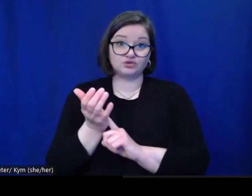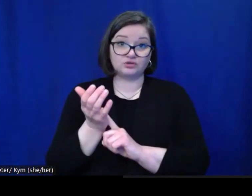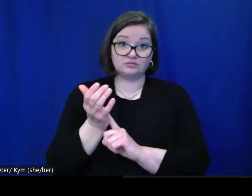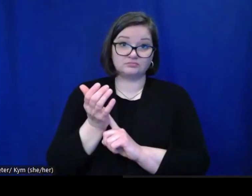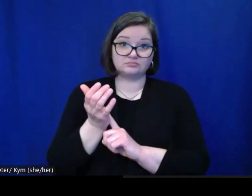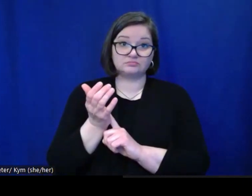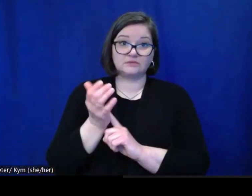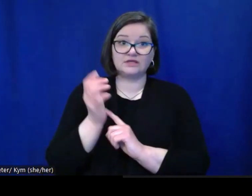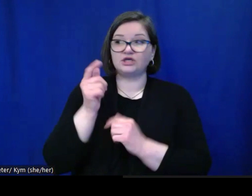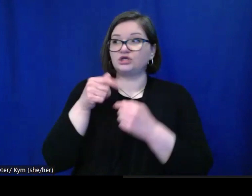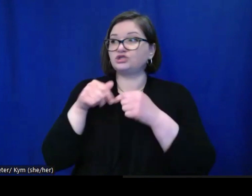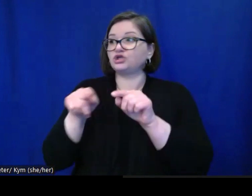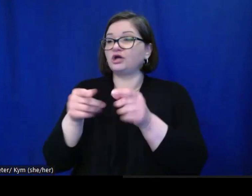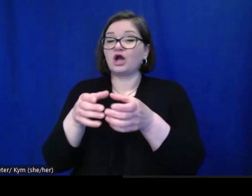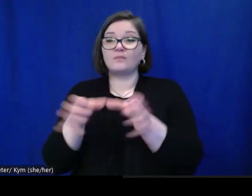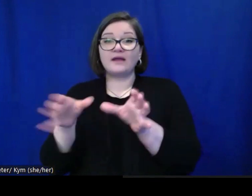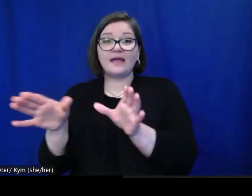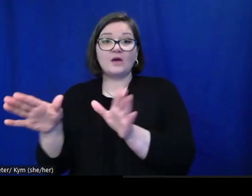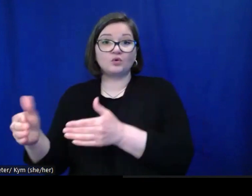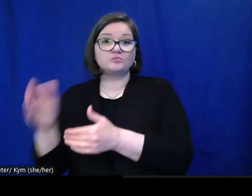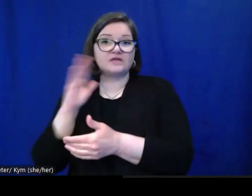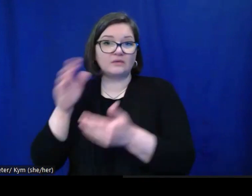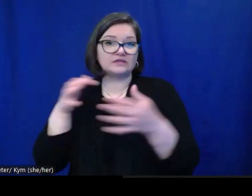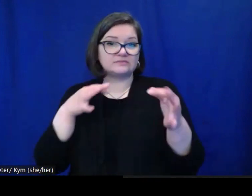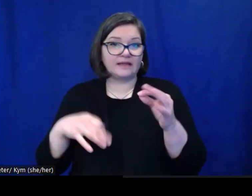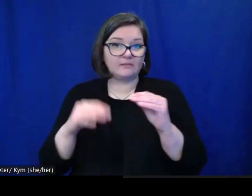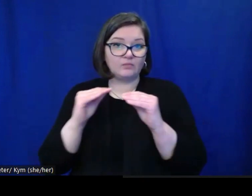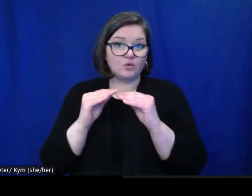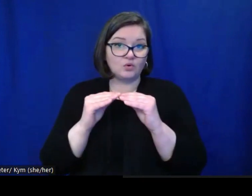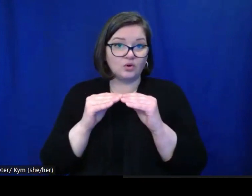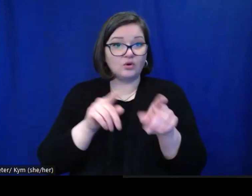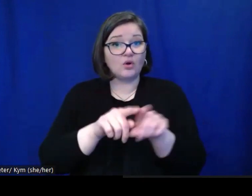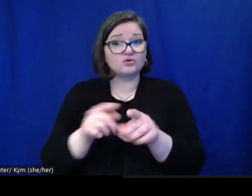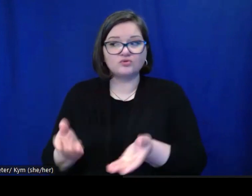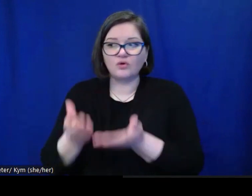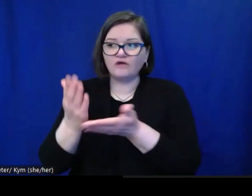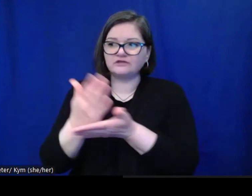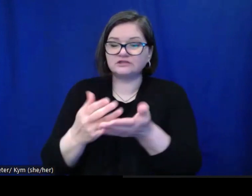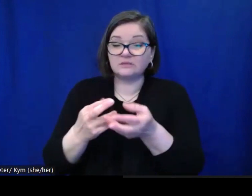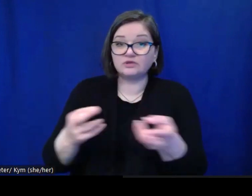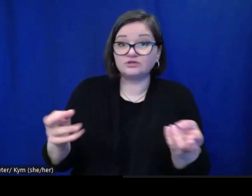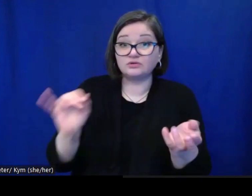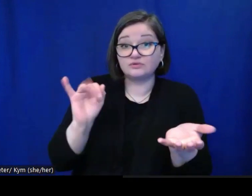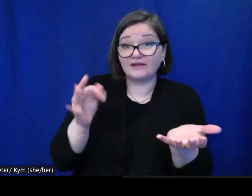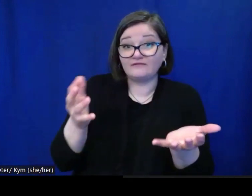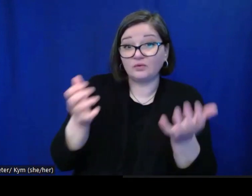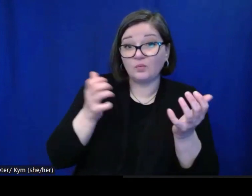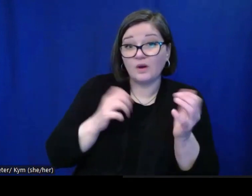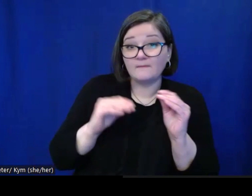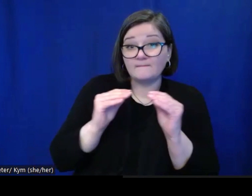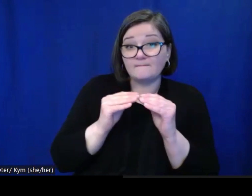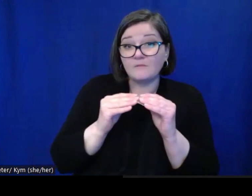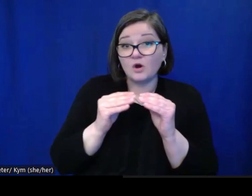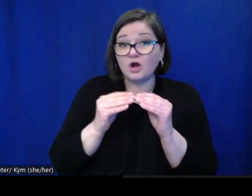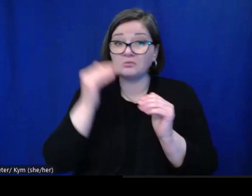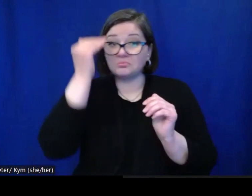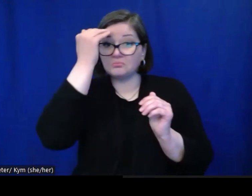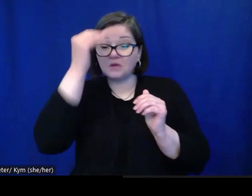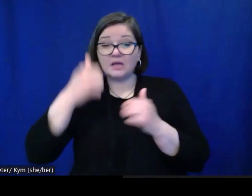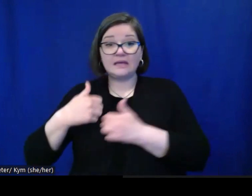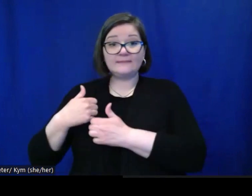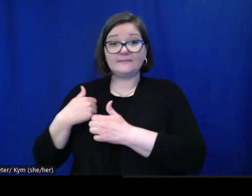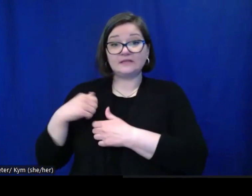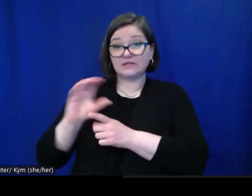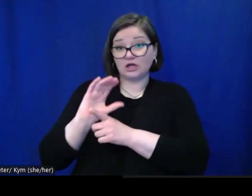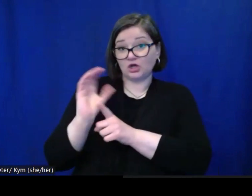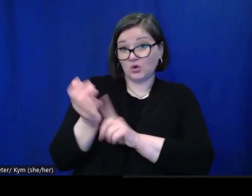later in the breakout room, and provide some resources where if you want to be a little bit more versed in military culture, we'll be able